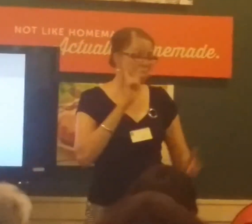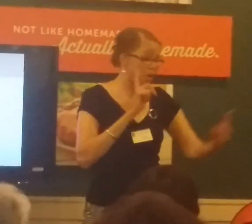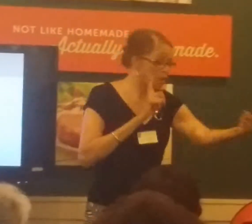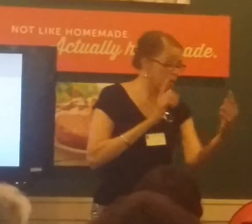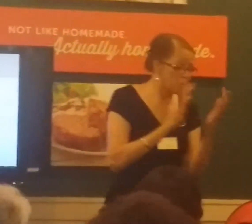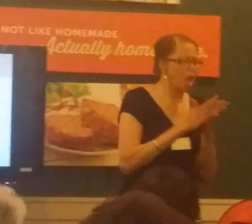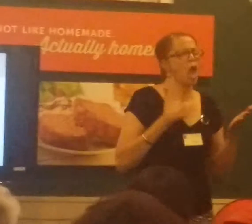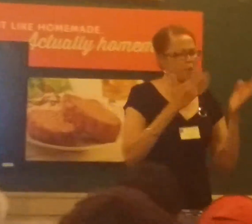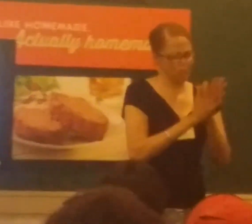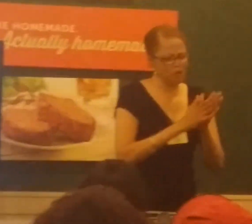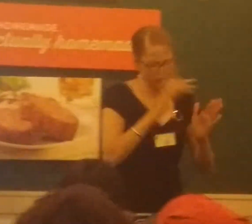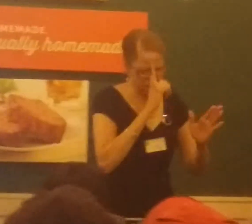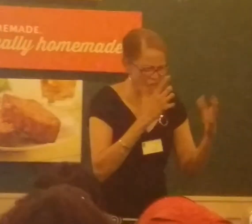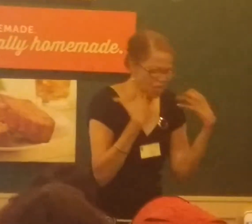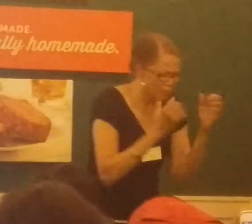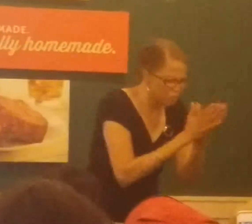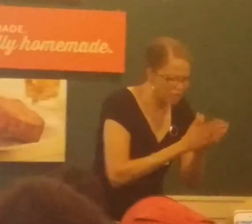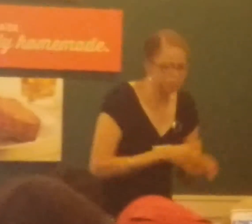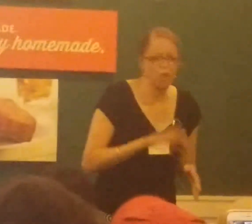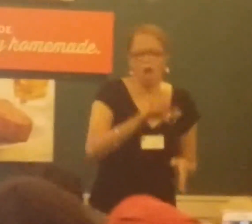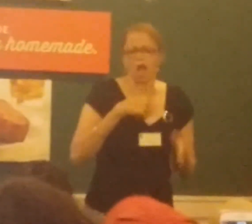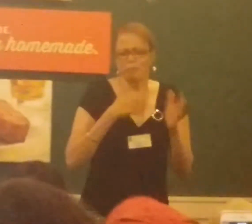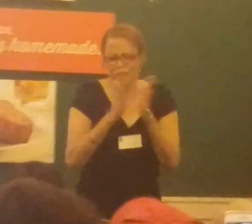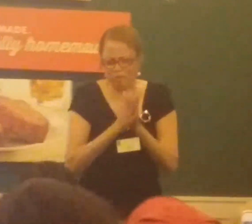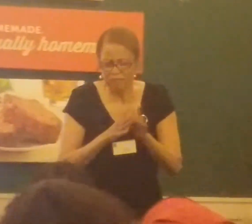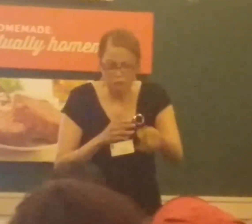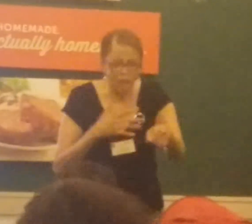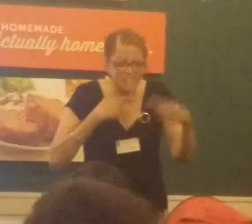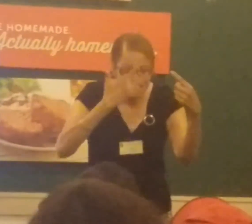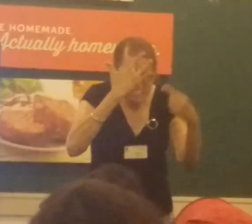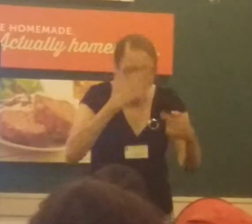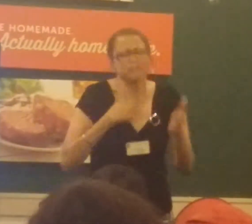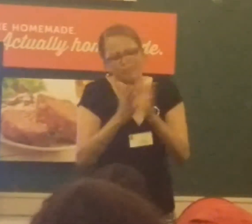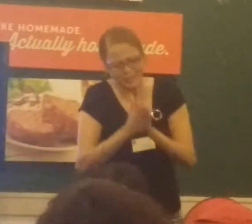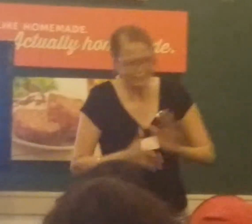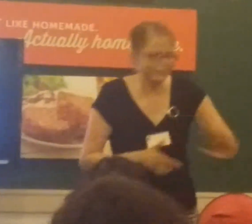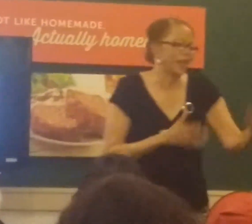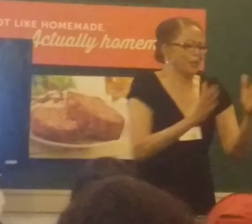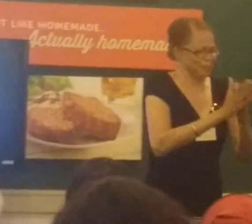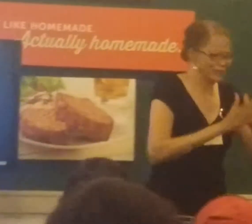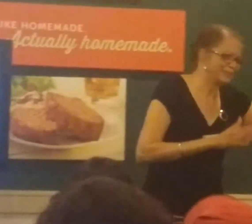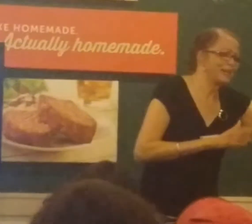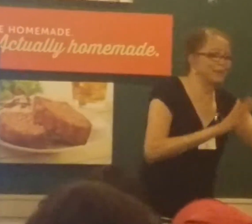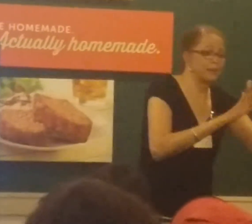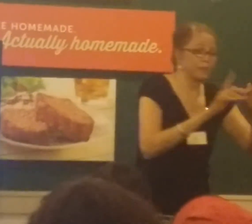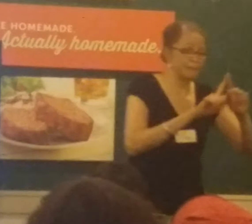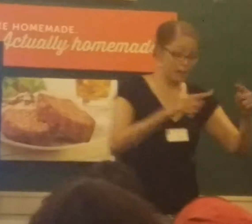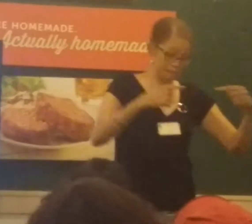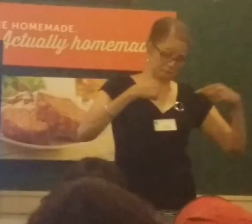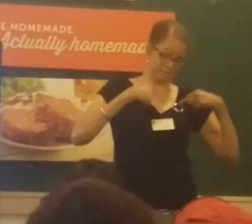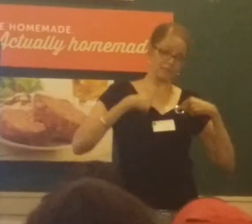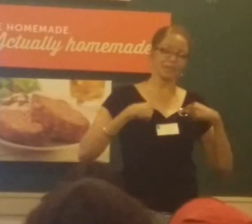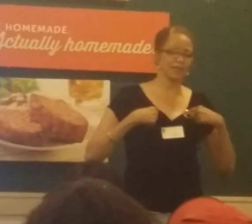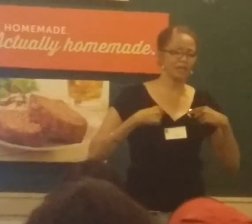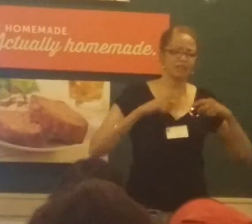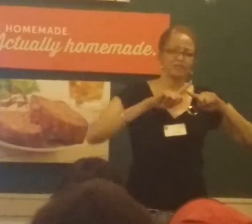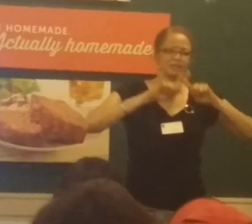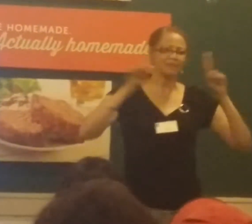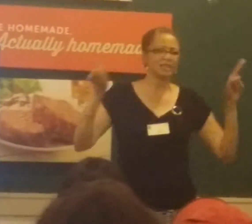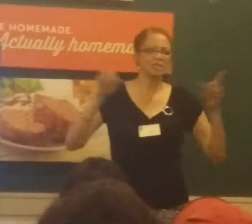that, they'll come and they'll ask, and I'll always say, oh, I'll pray for this person. Oh, you're healed, you're sick, I'll pray for you. They'll call me.